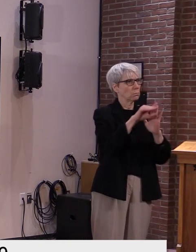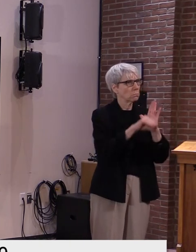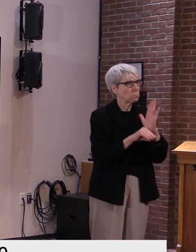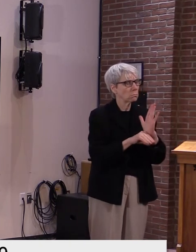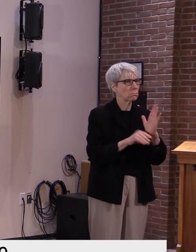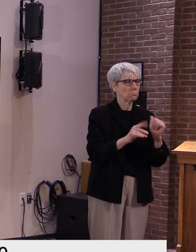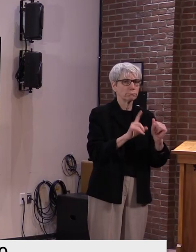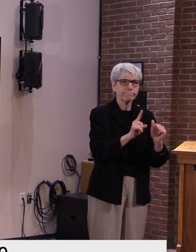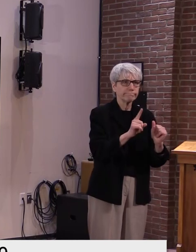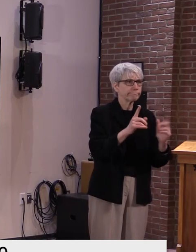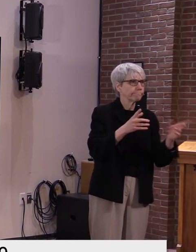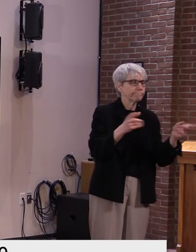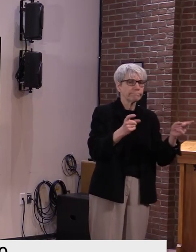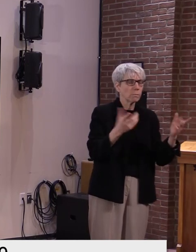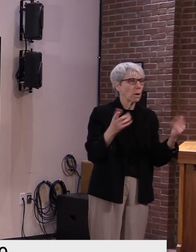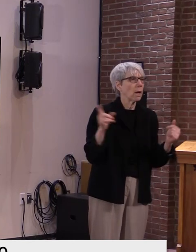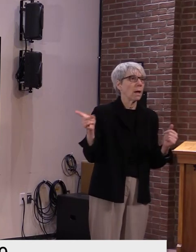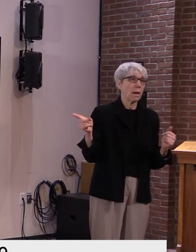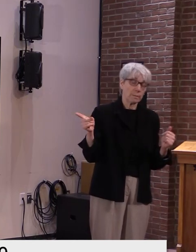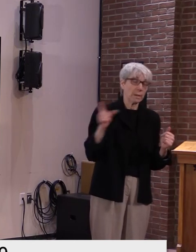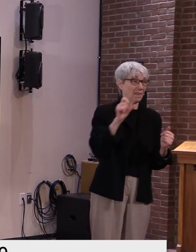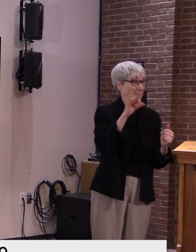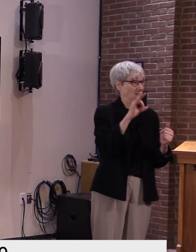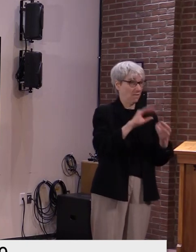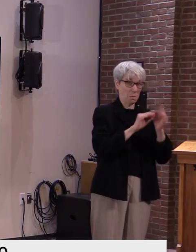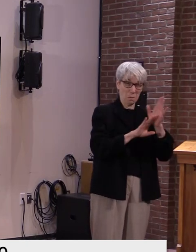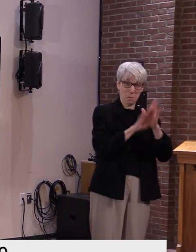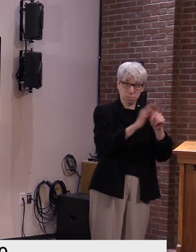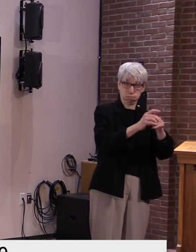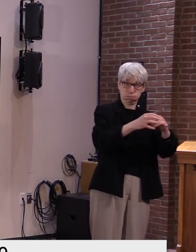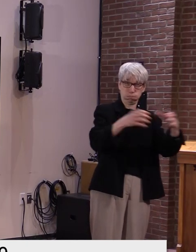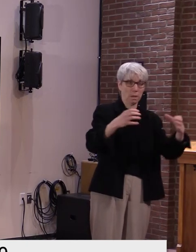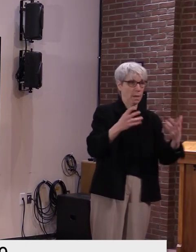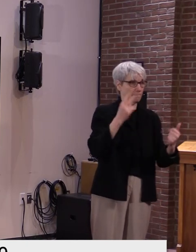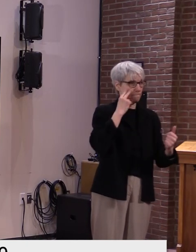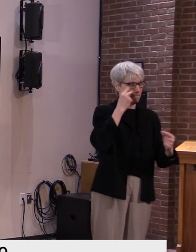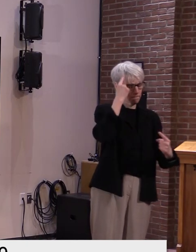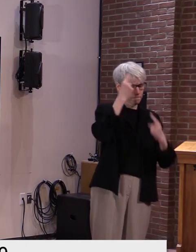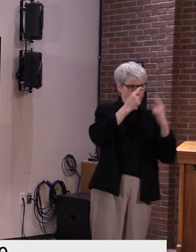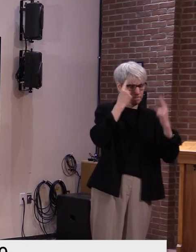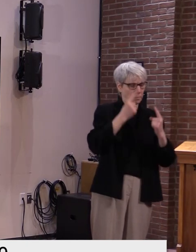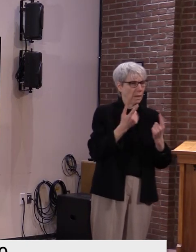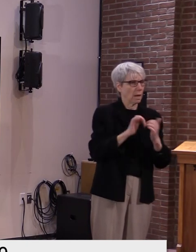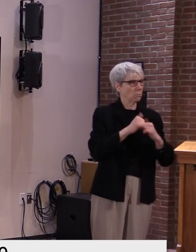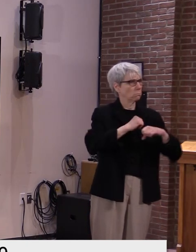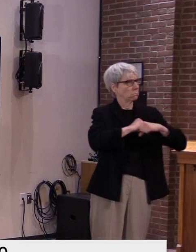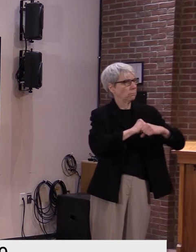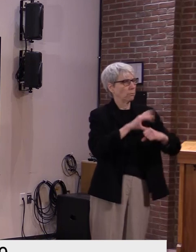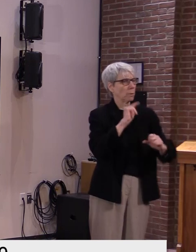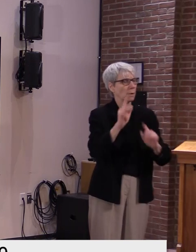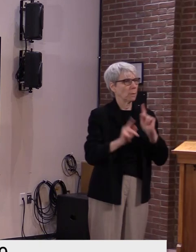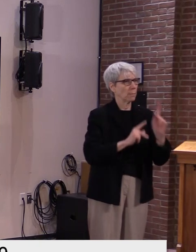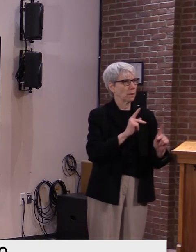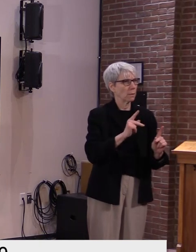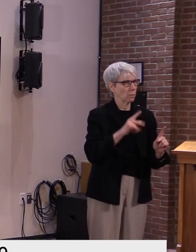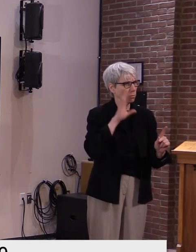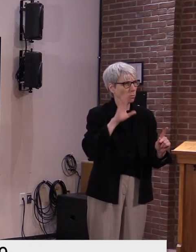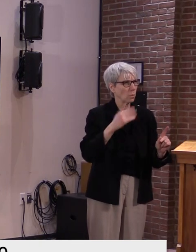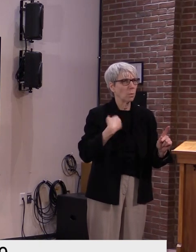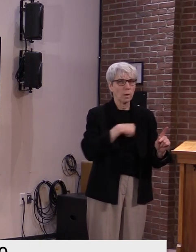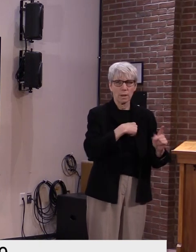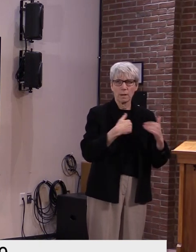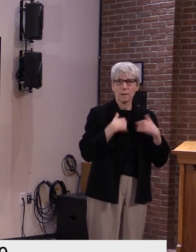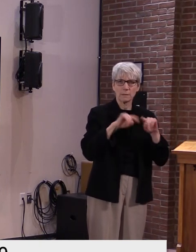can do to protect ourselves, protect Vermonters. And we have a team working on that. Again, we meet almost every